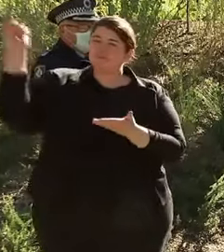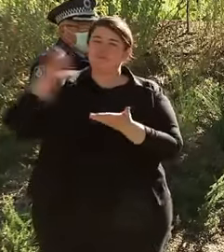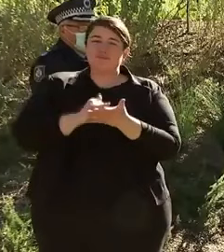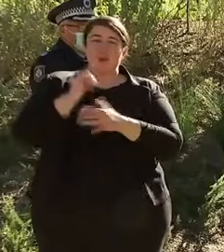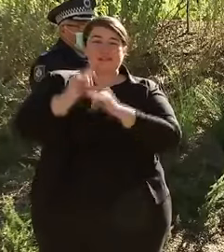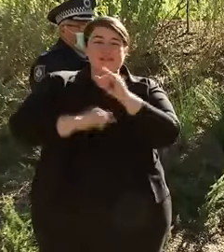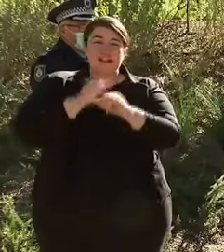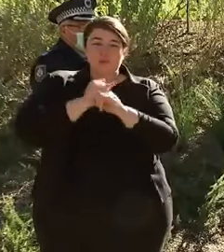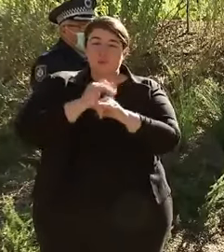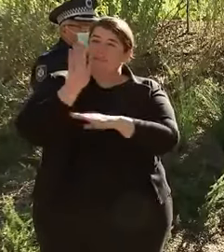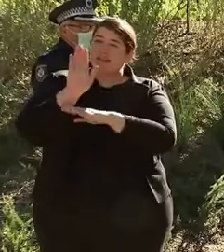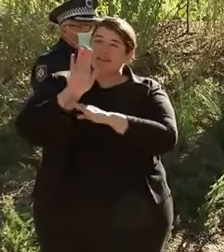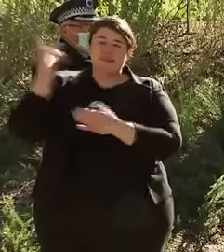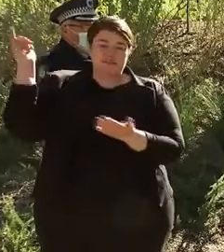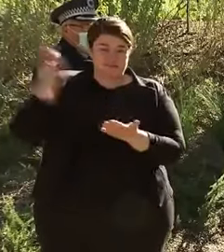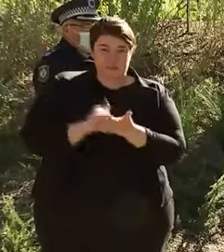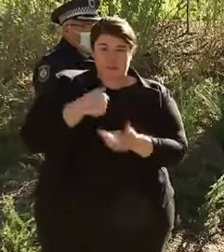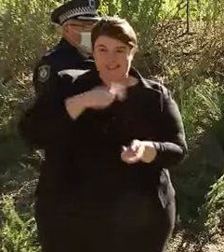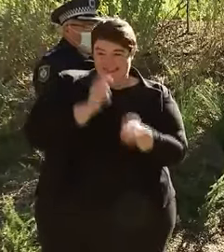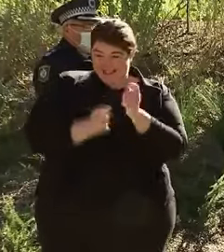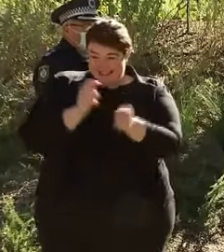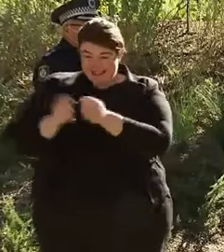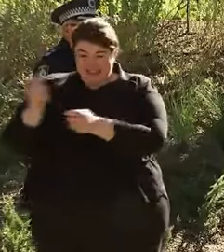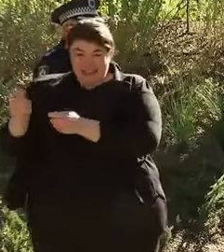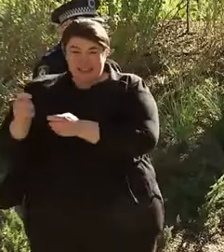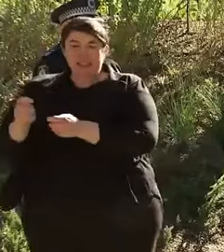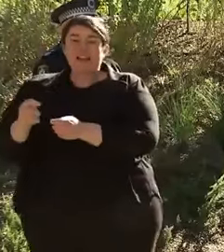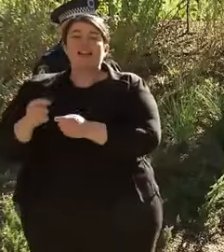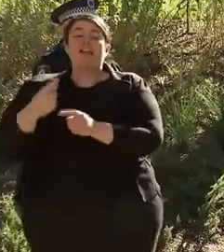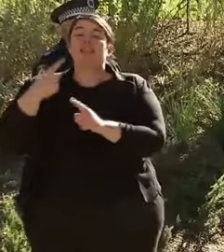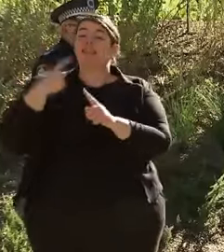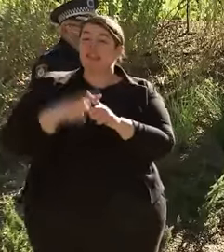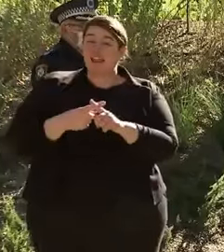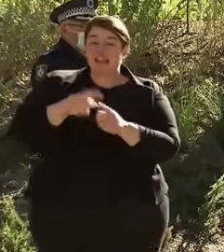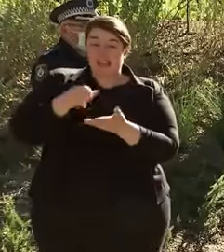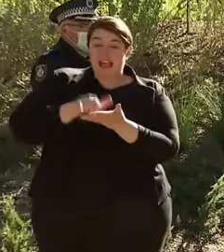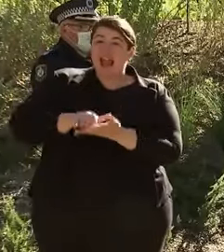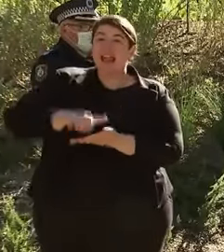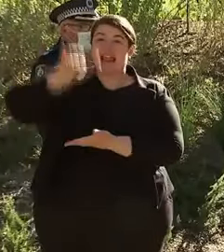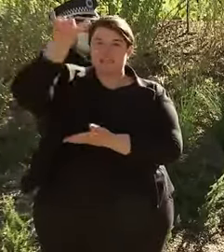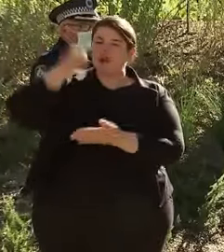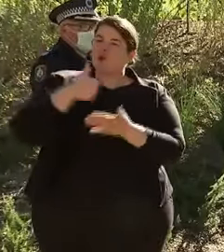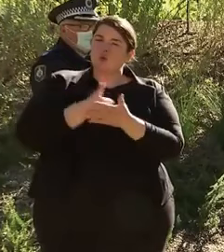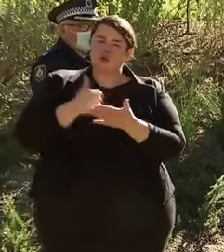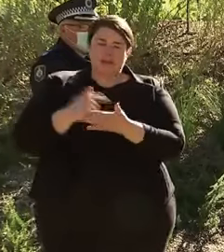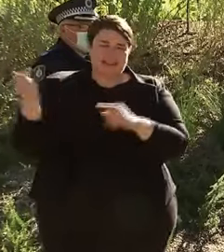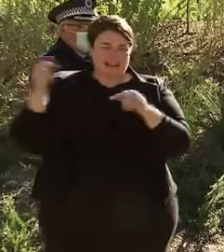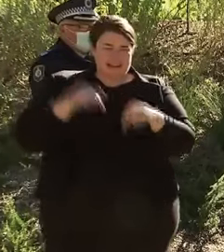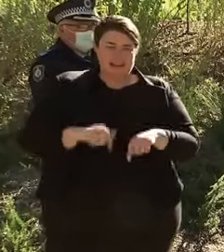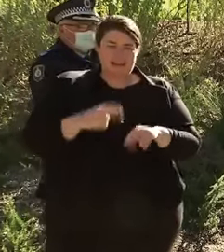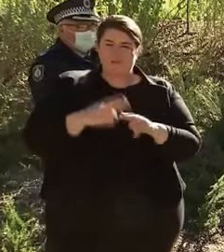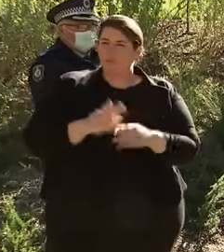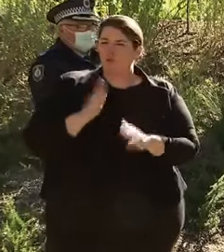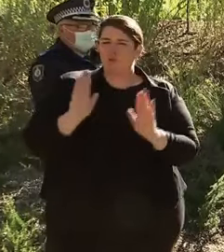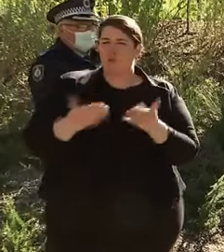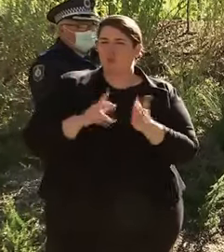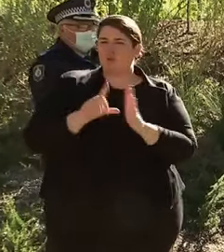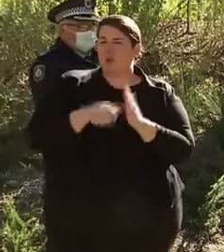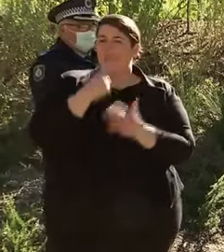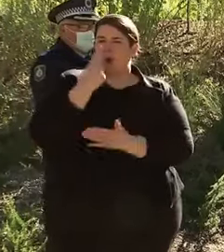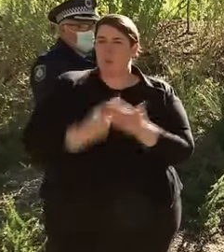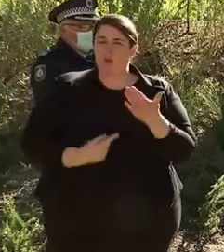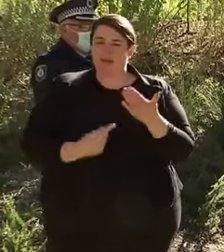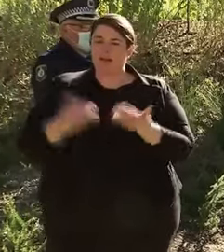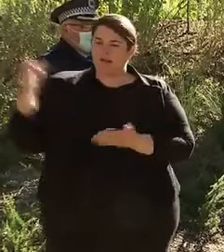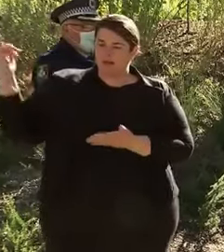come in. And as you know, that by the time they leave, which is usually a very short turnaround time, so